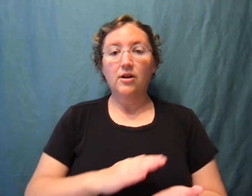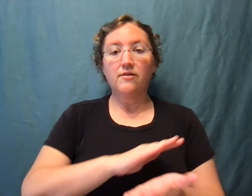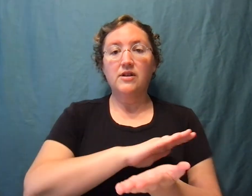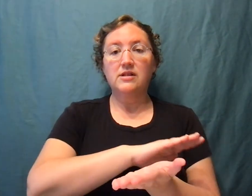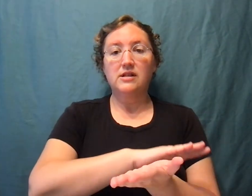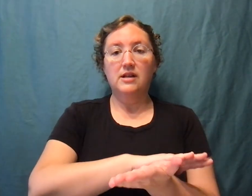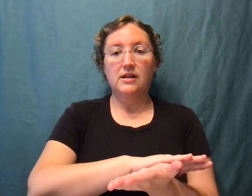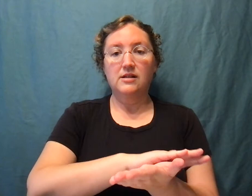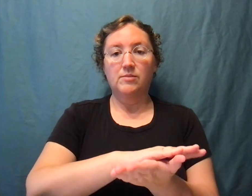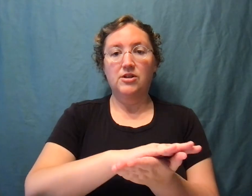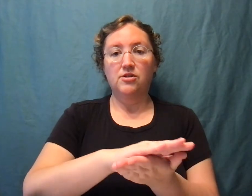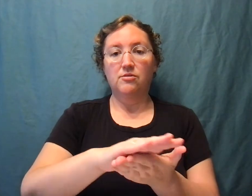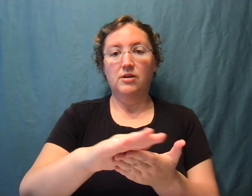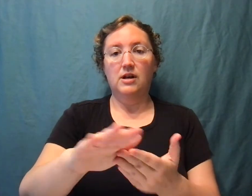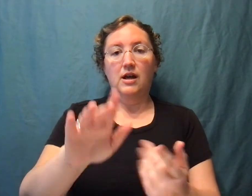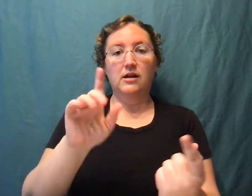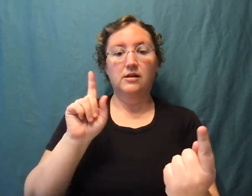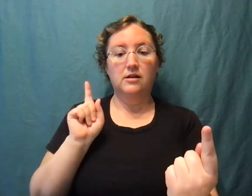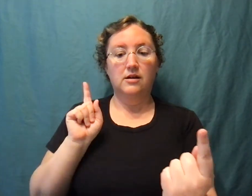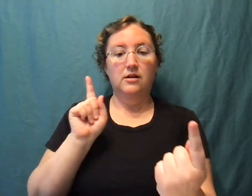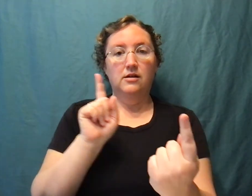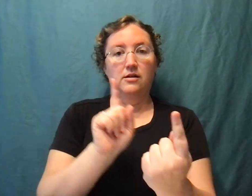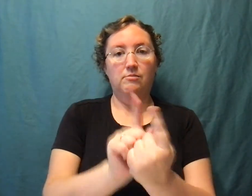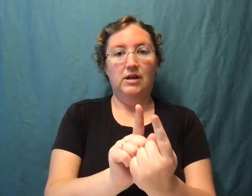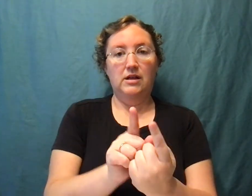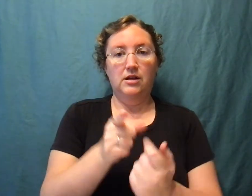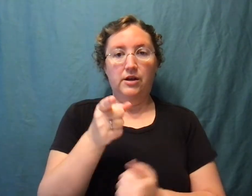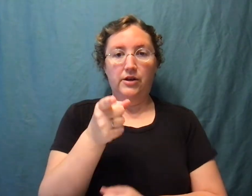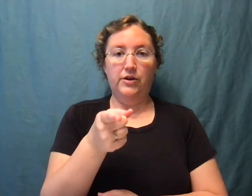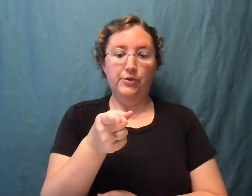this is nice to meet you. Nice to meet you.